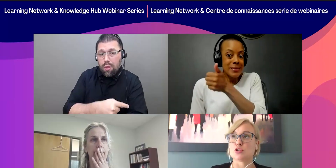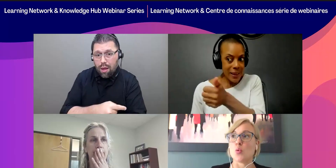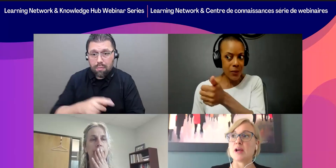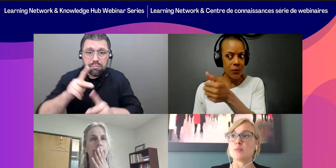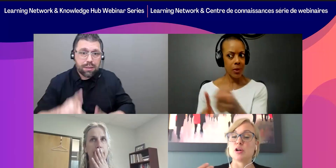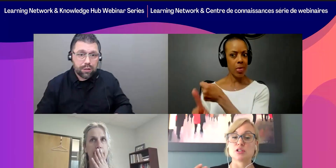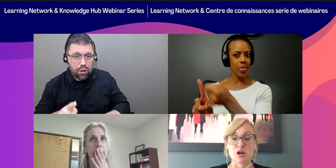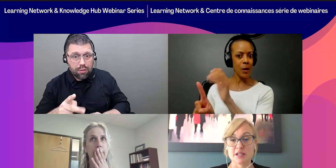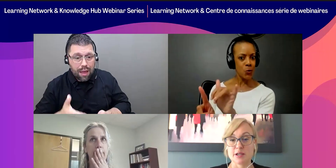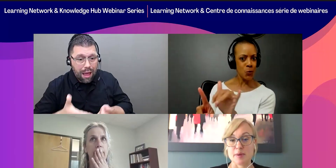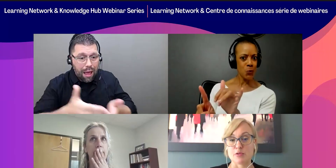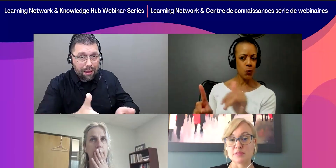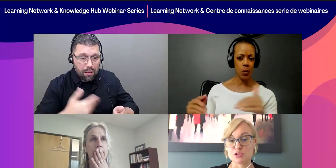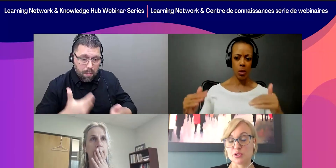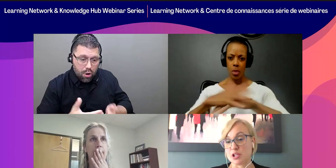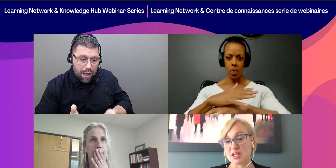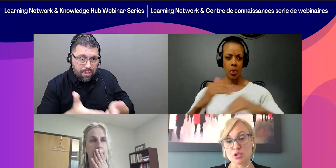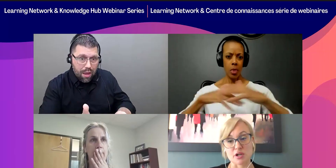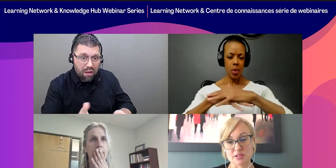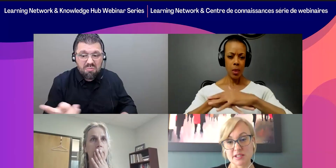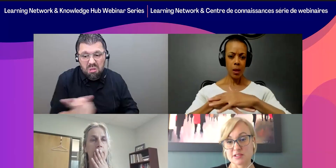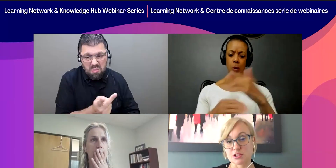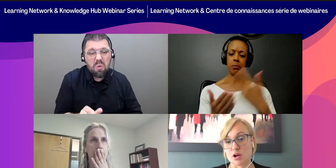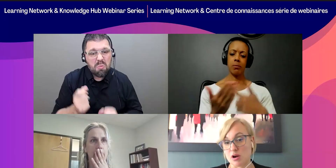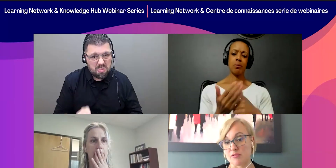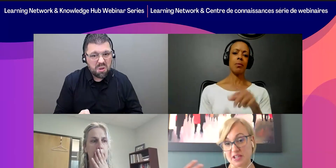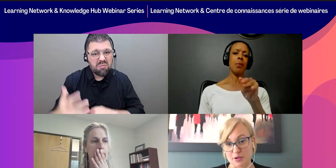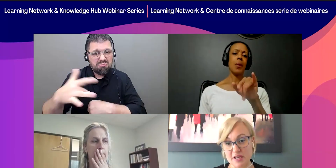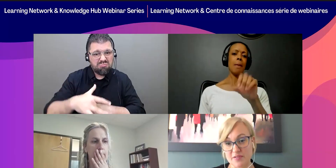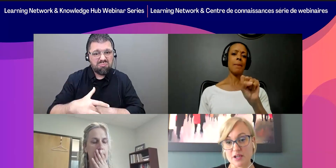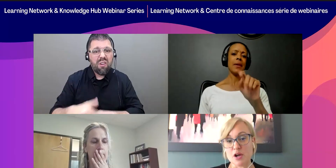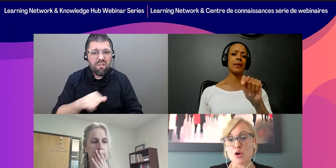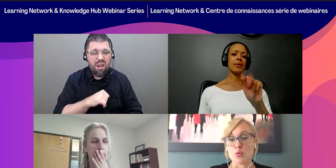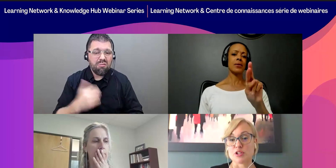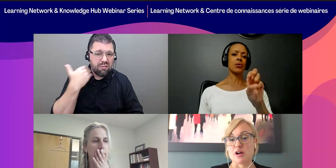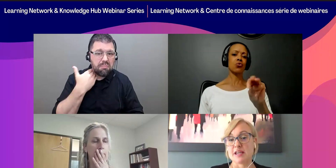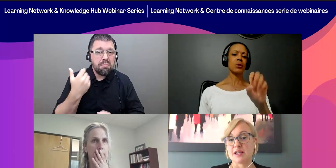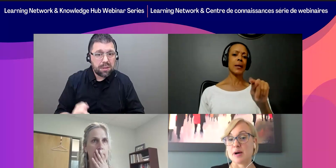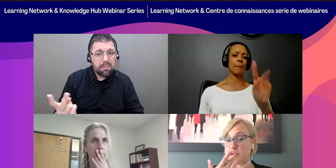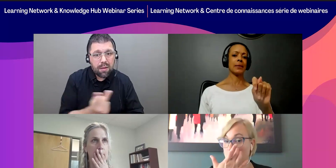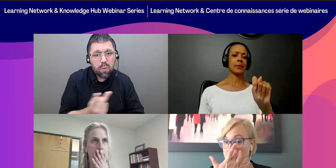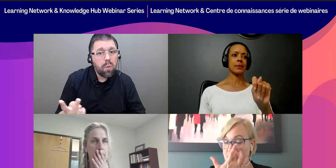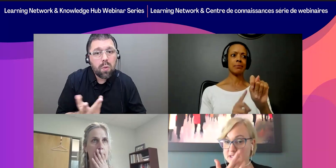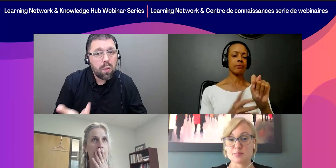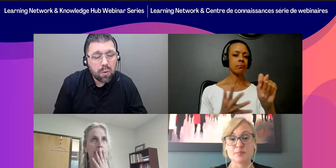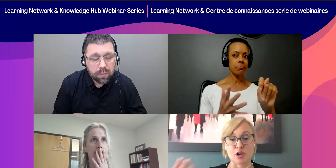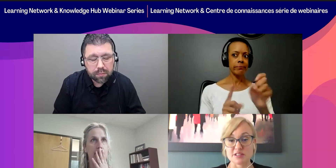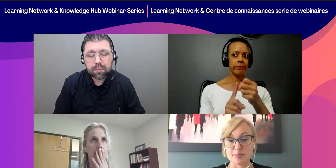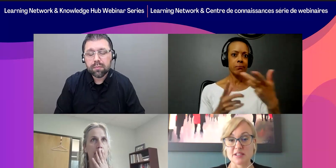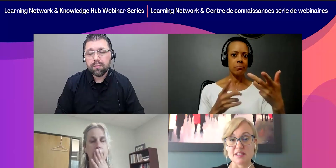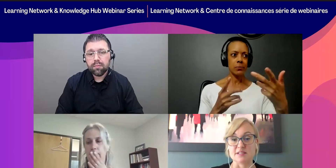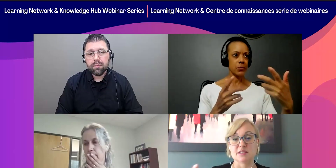mistreated. So when we are talking about mistreatment in the context of caregiving, we're talking about all of